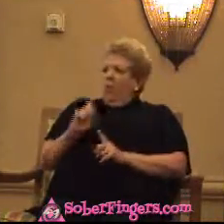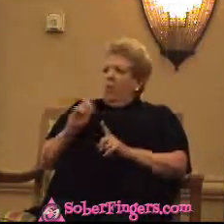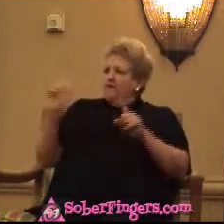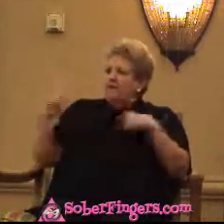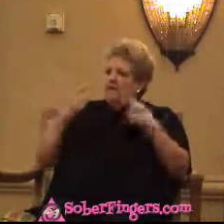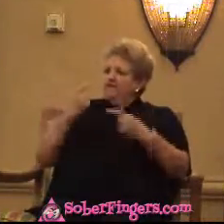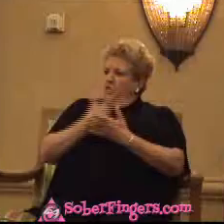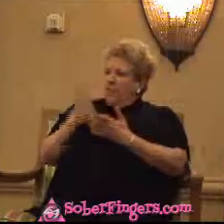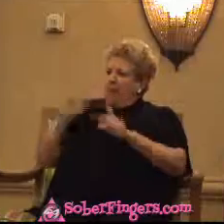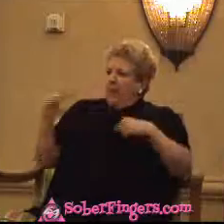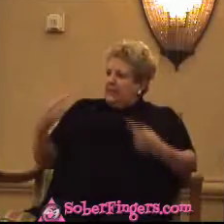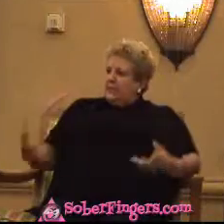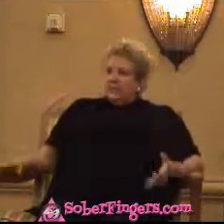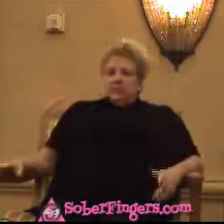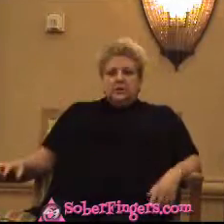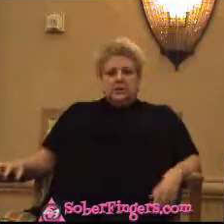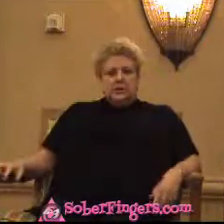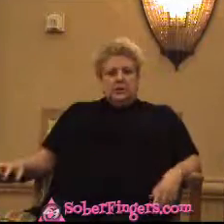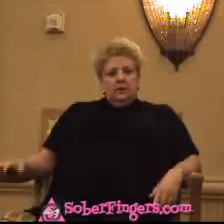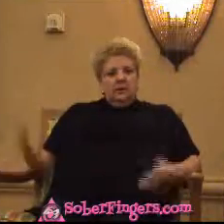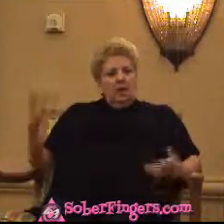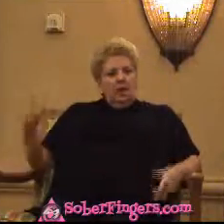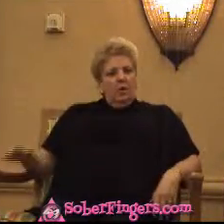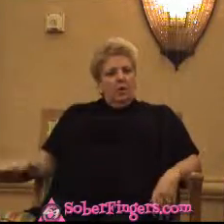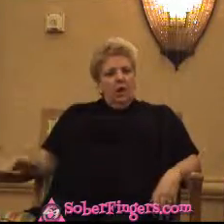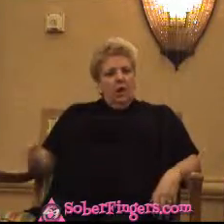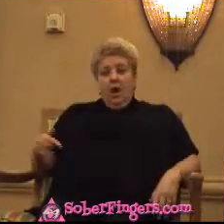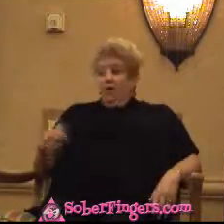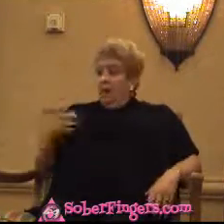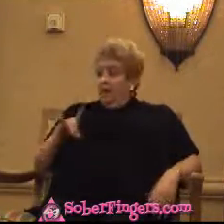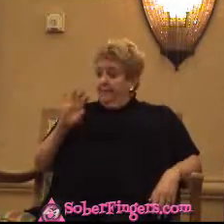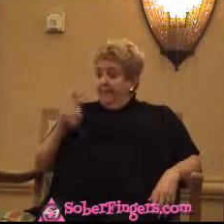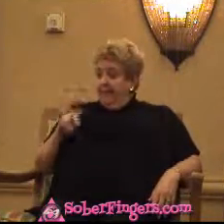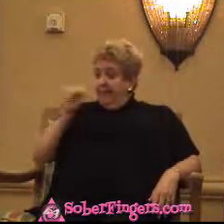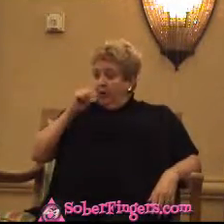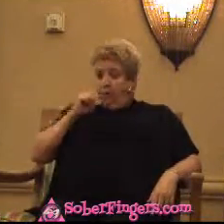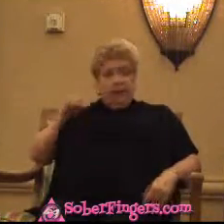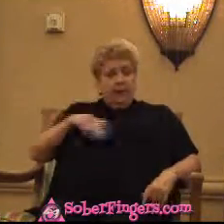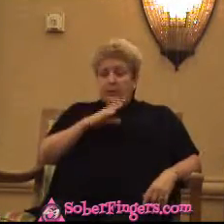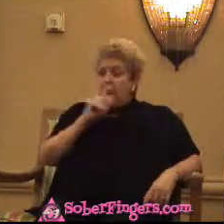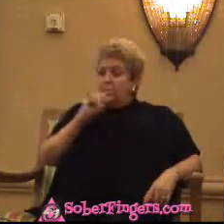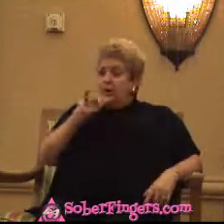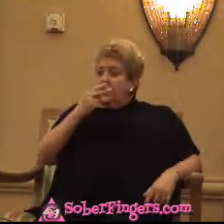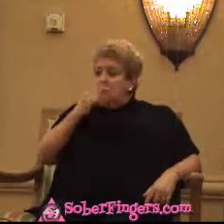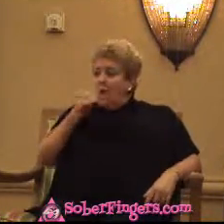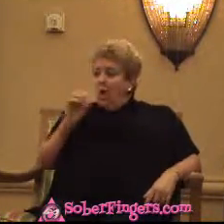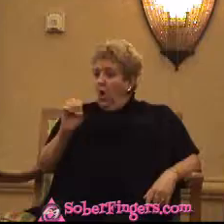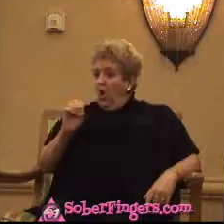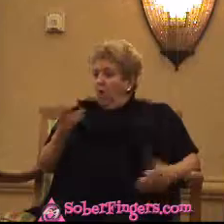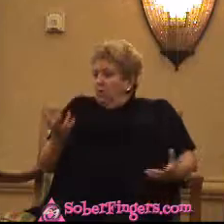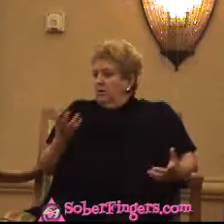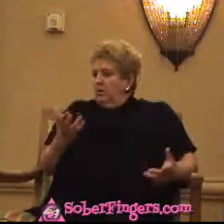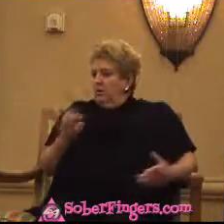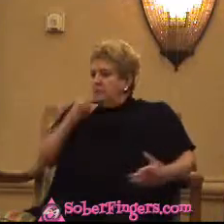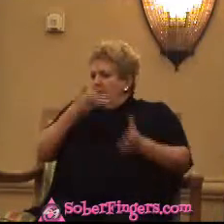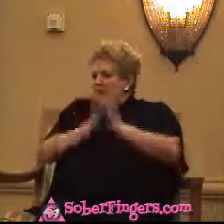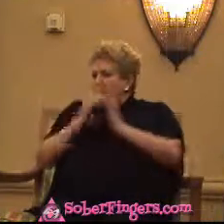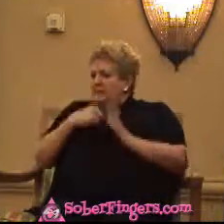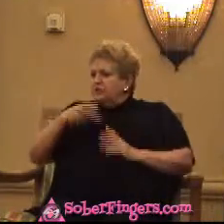I tell you, I picked up a girl and I went to Tahoe for 3 days, you don't ask a stupid question, I won't have to lie to you. That's the way I live